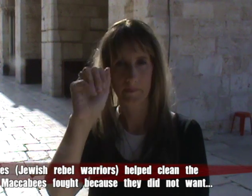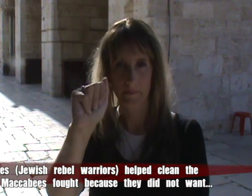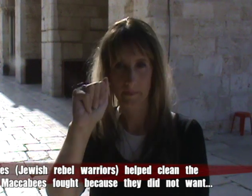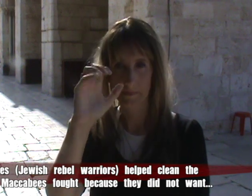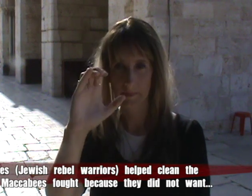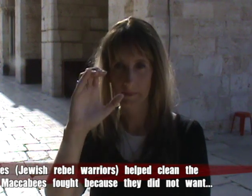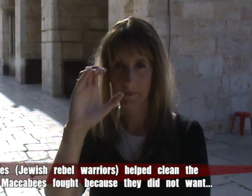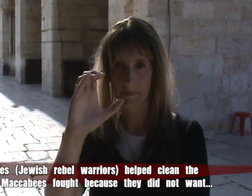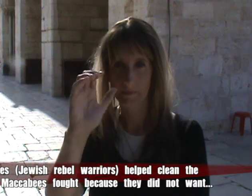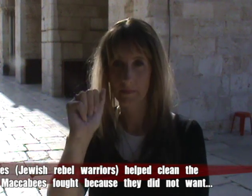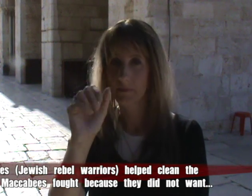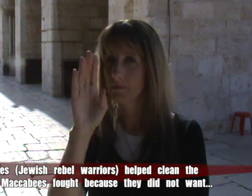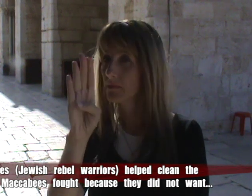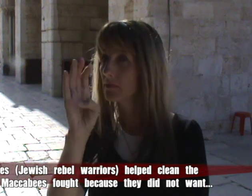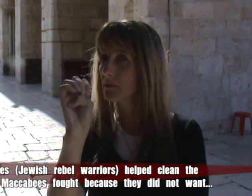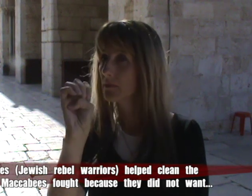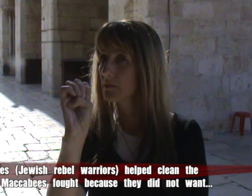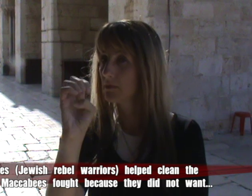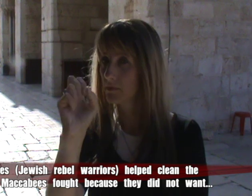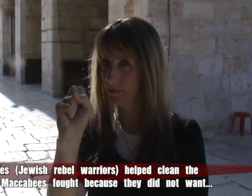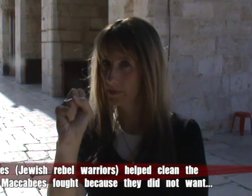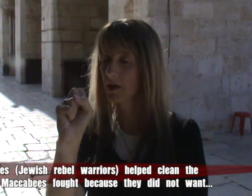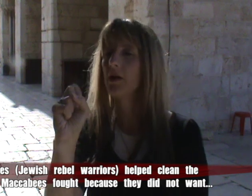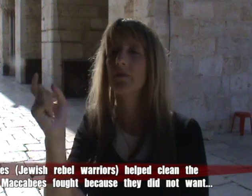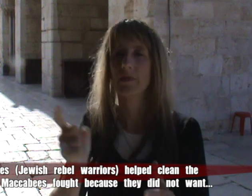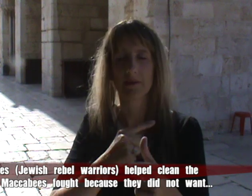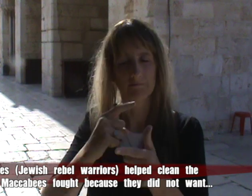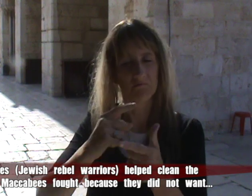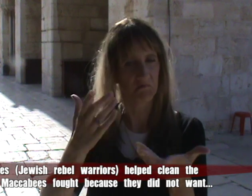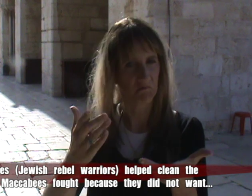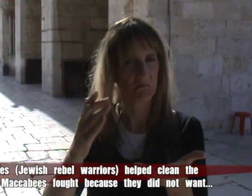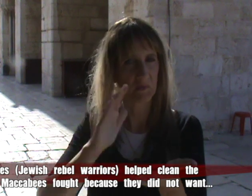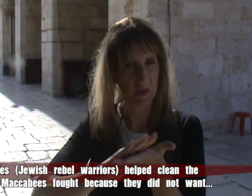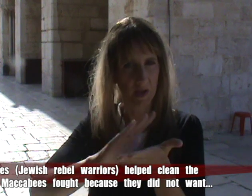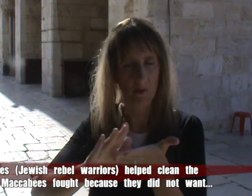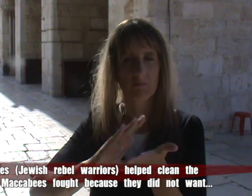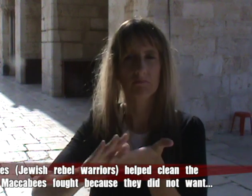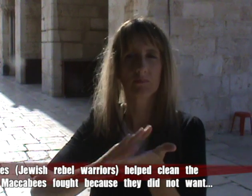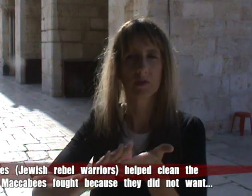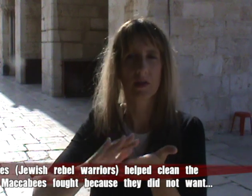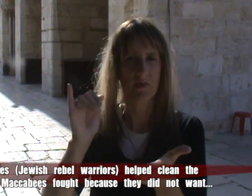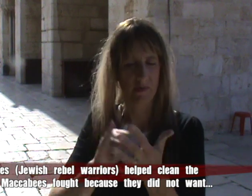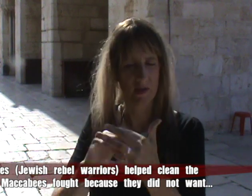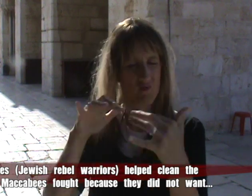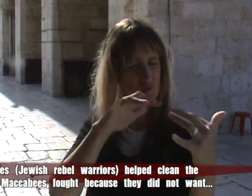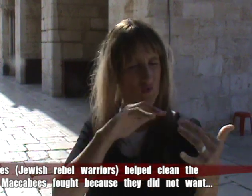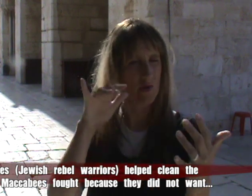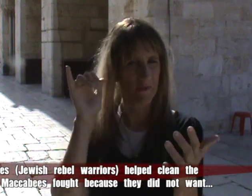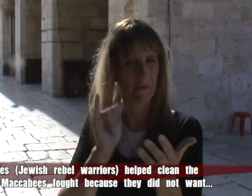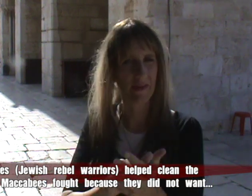by the Maccabees, the Jewish rebel warriors. They helped to clean the